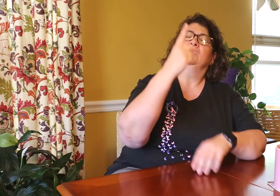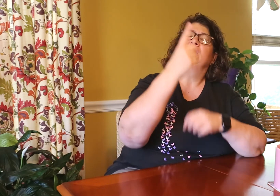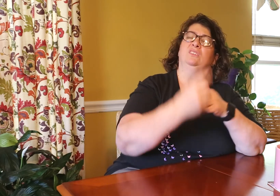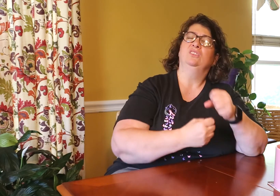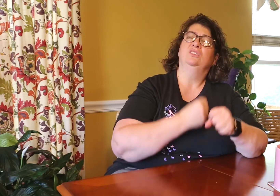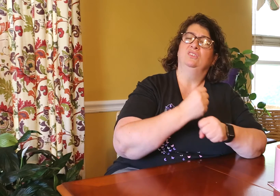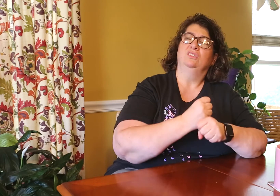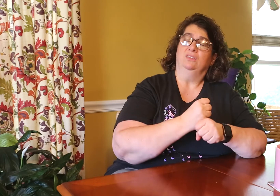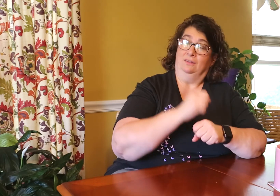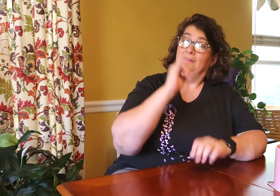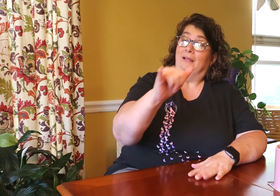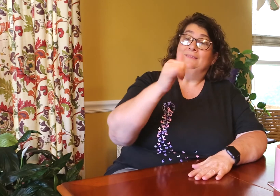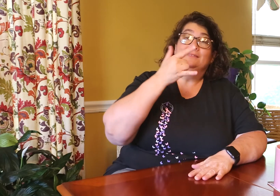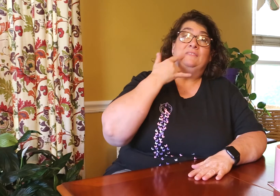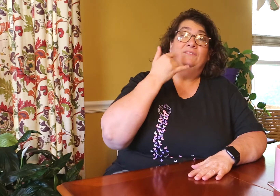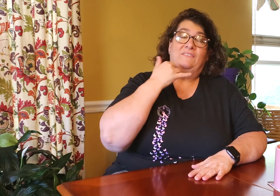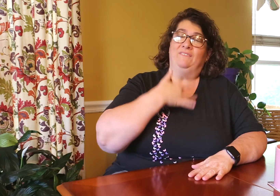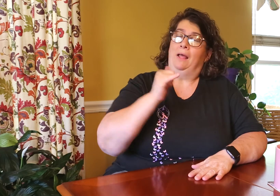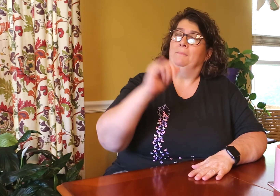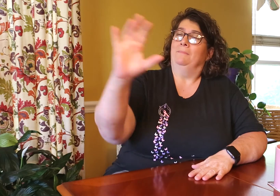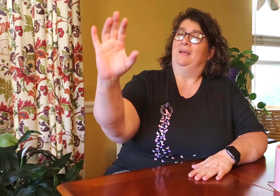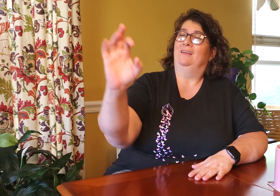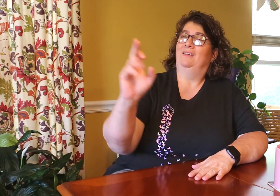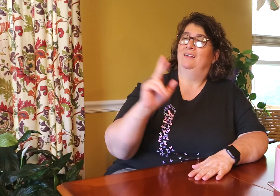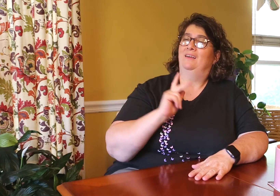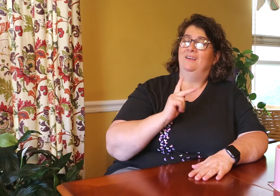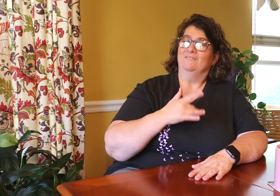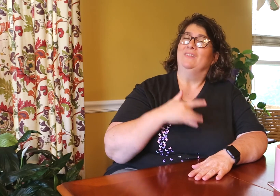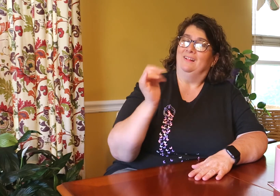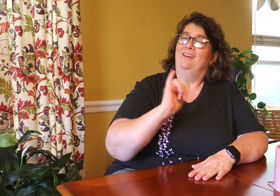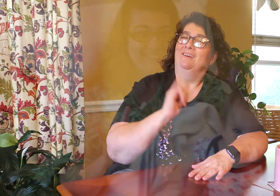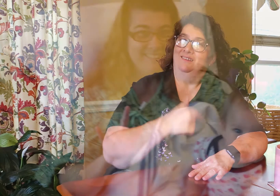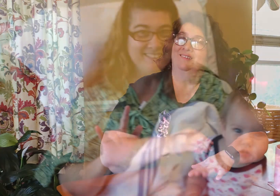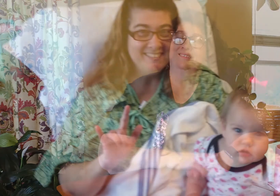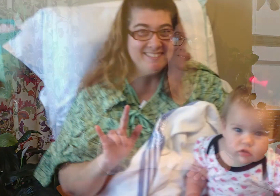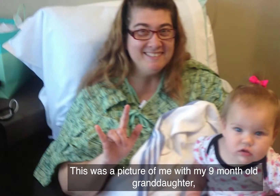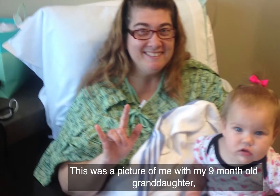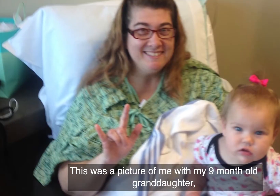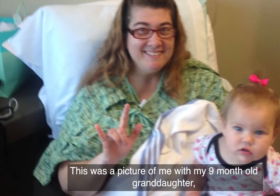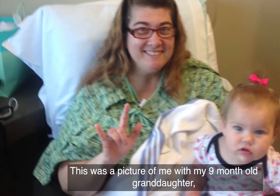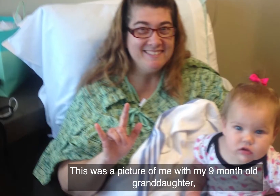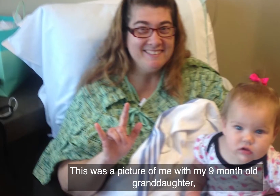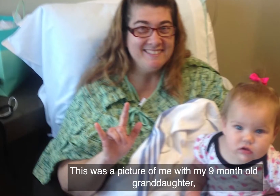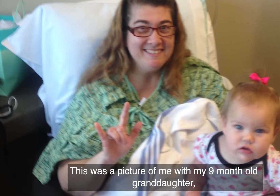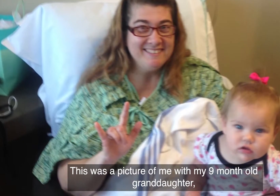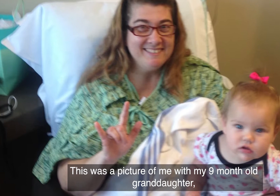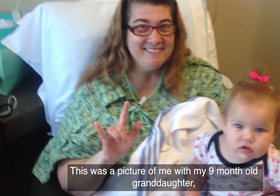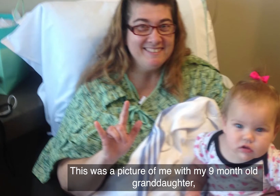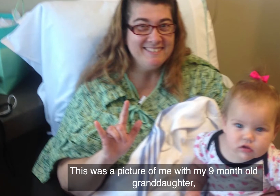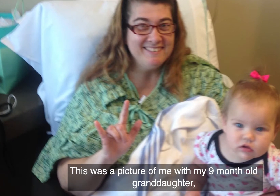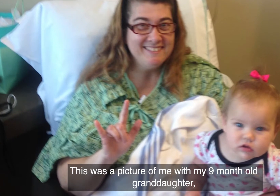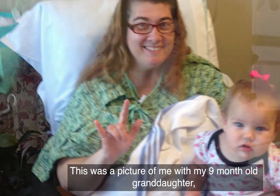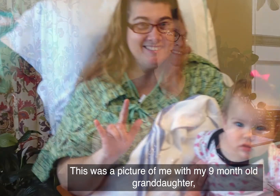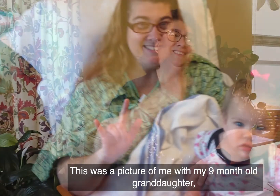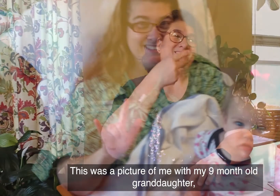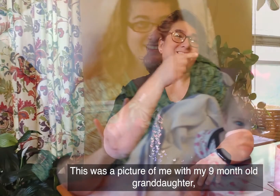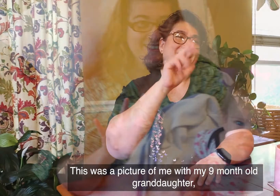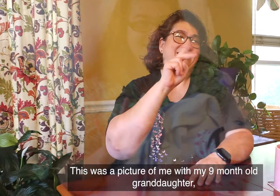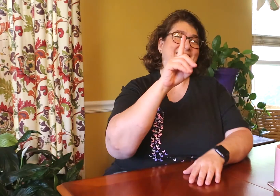It took me about a year to finally feel like I was getting myself back. This was a picture of me with my 9-month-old